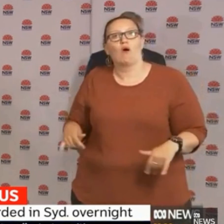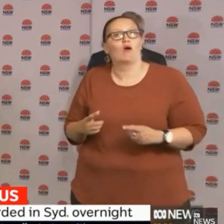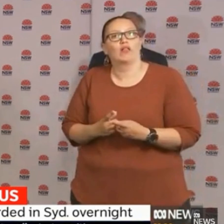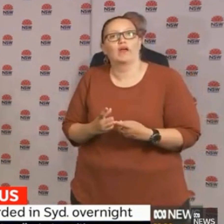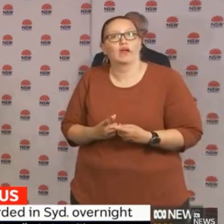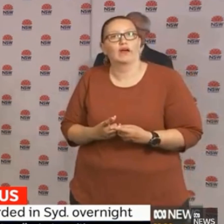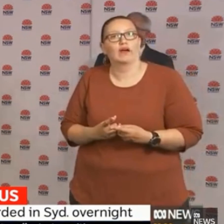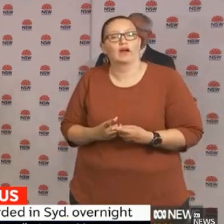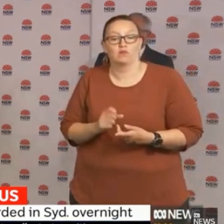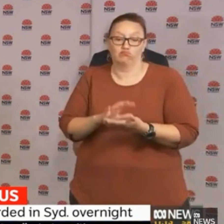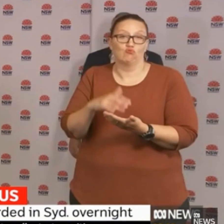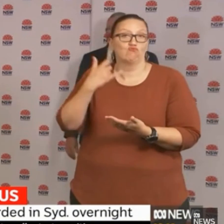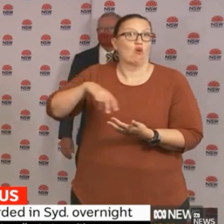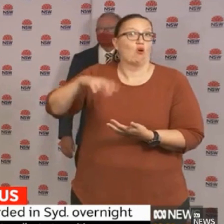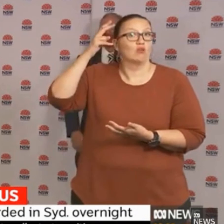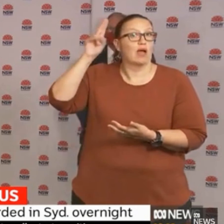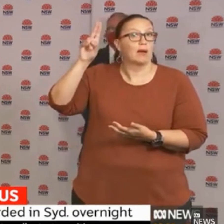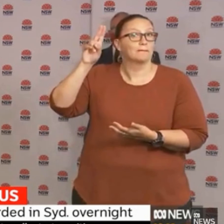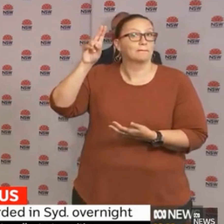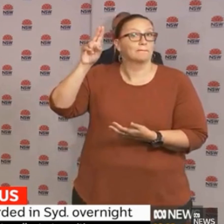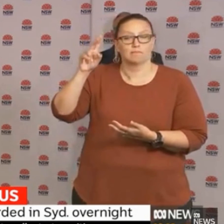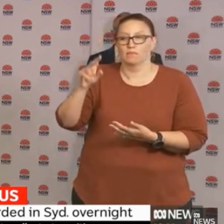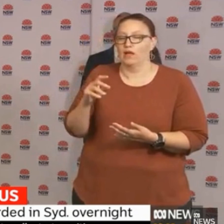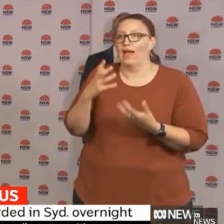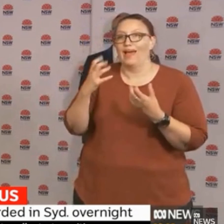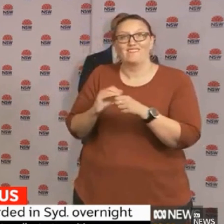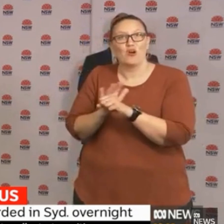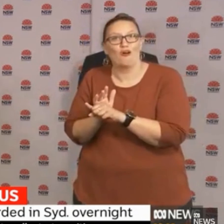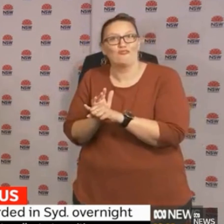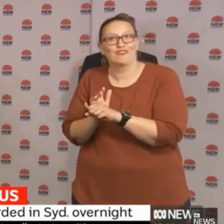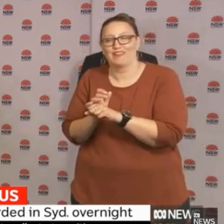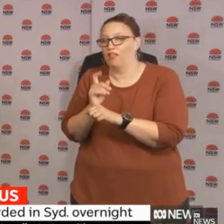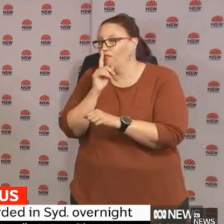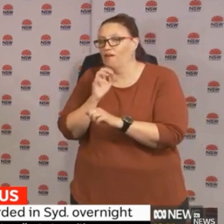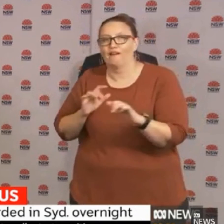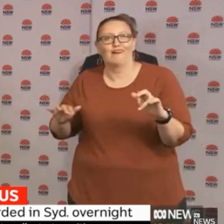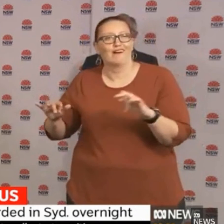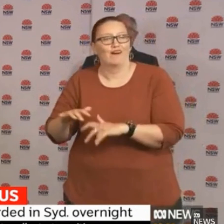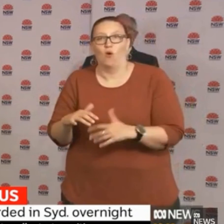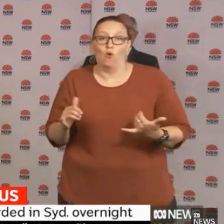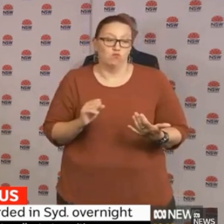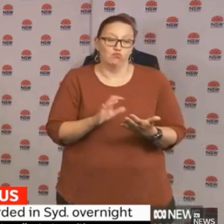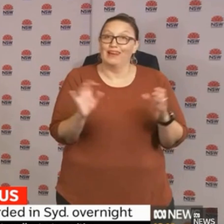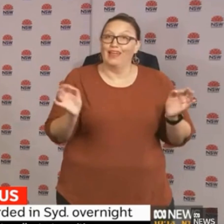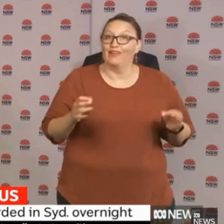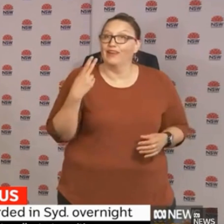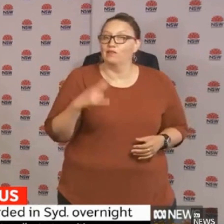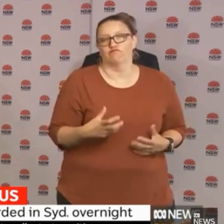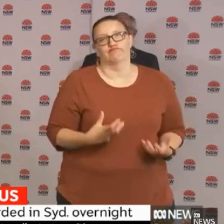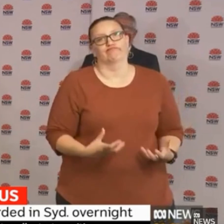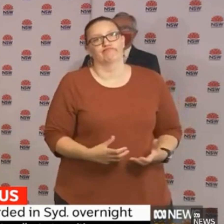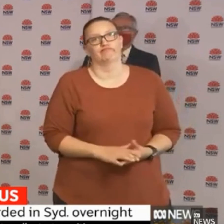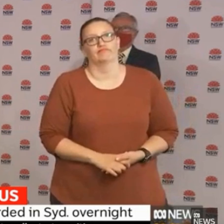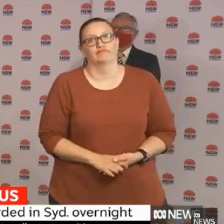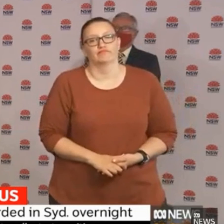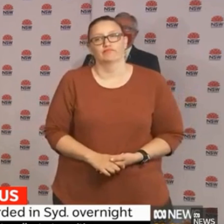without knowing. And that's why it's so important to have the Service New South Wales app. We did try and give it a go by giving businesses the option, but we found the